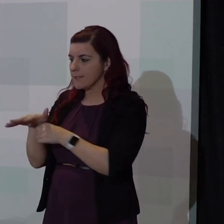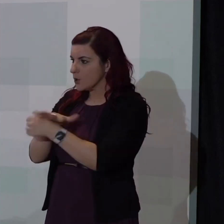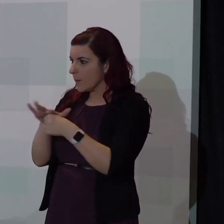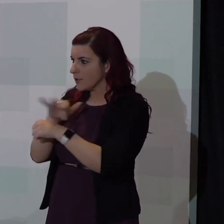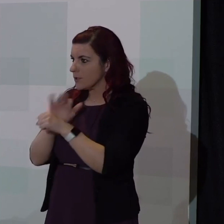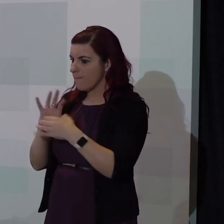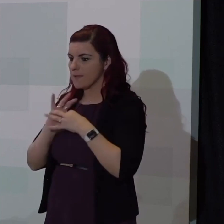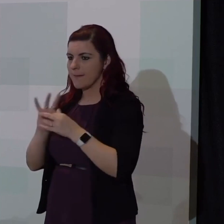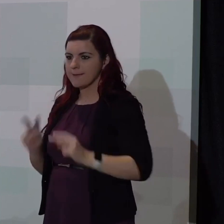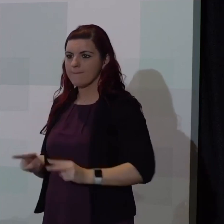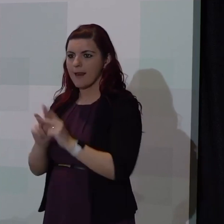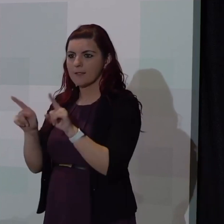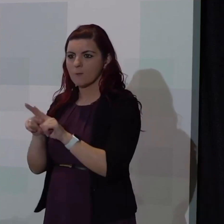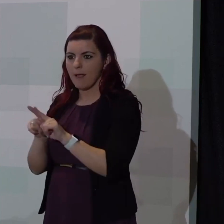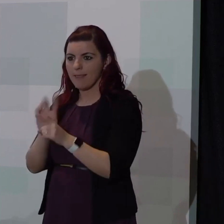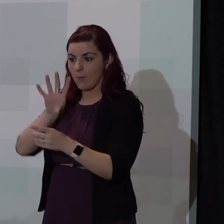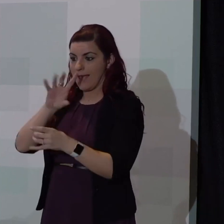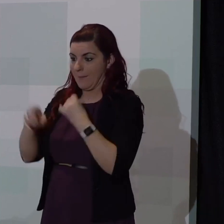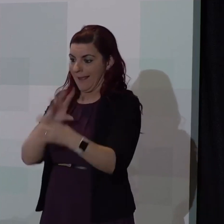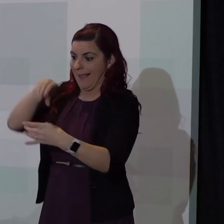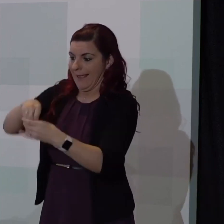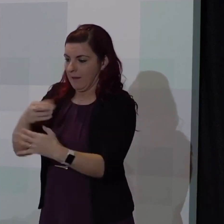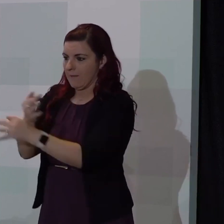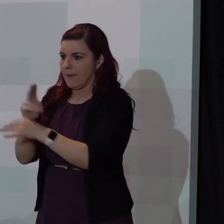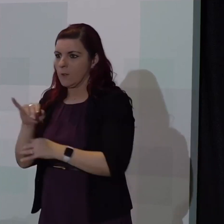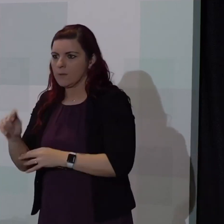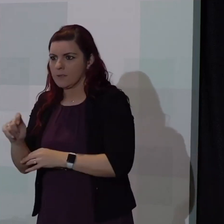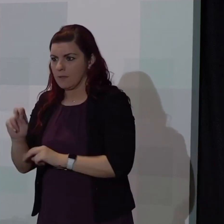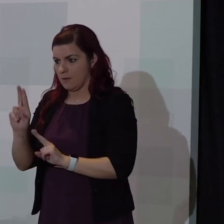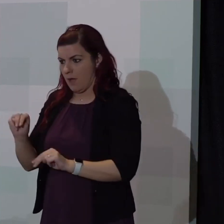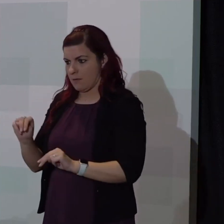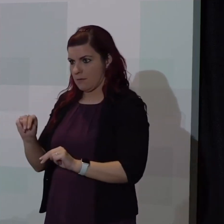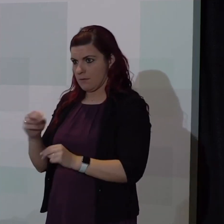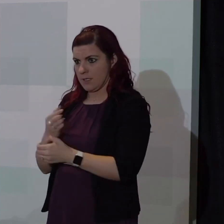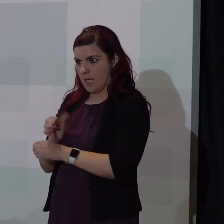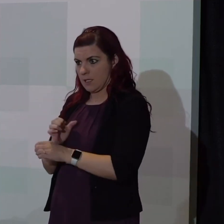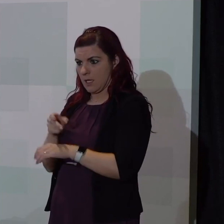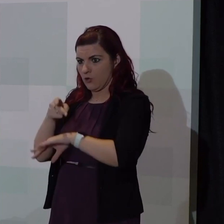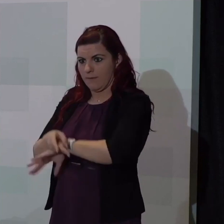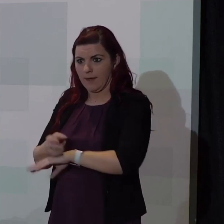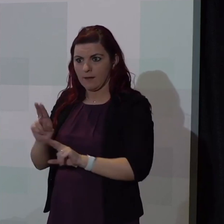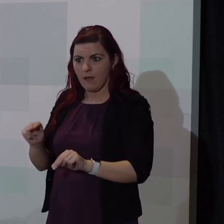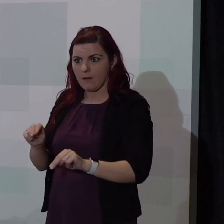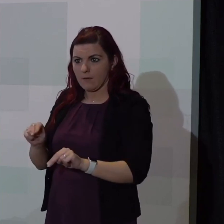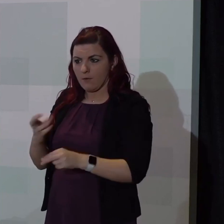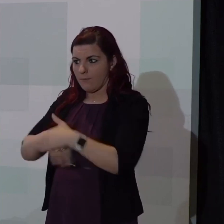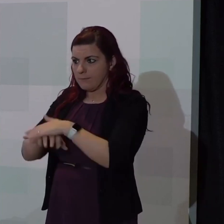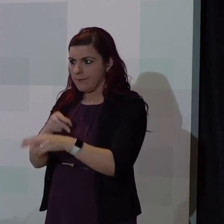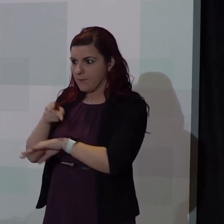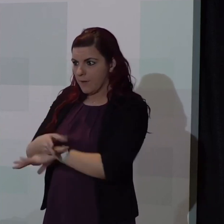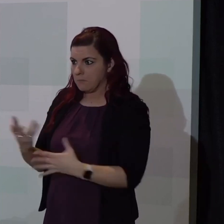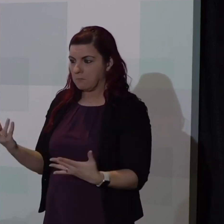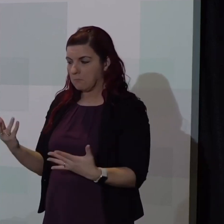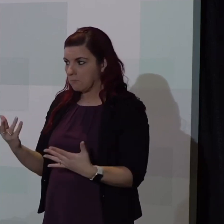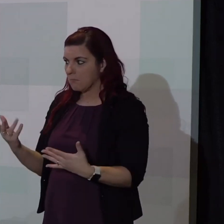domestic violence within the family unit. Could the state intervene? Were there restrictions? What were those? That was